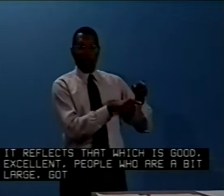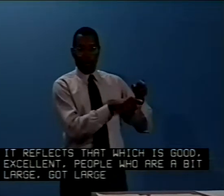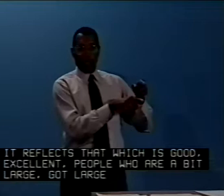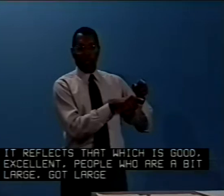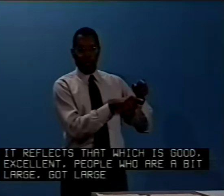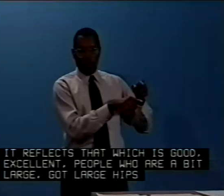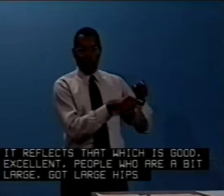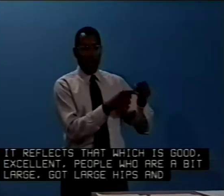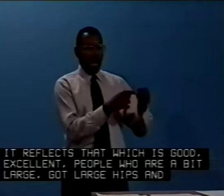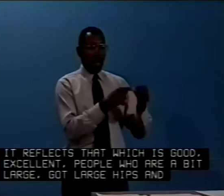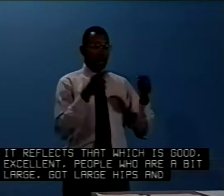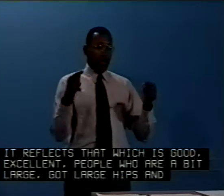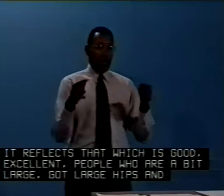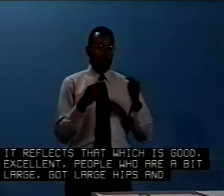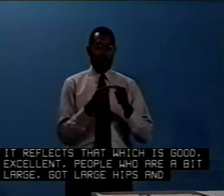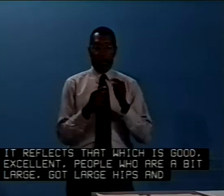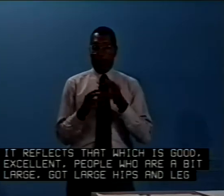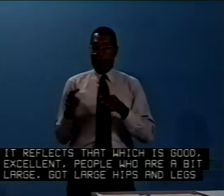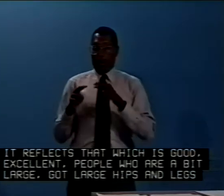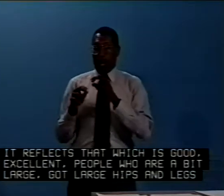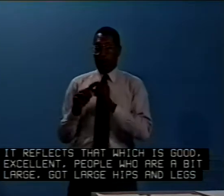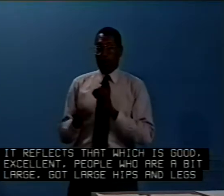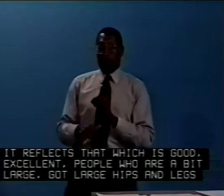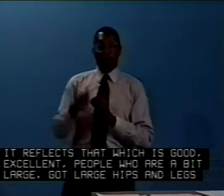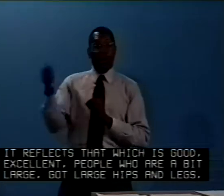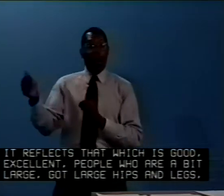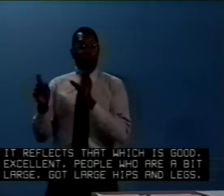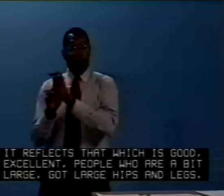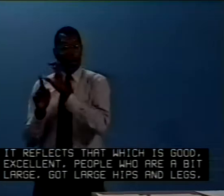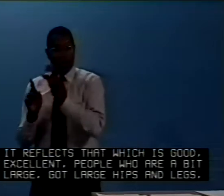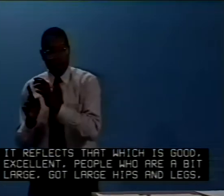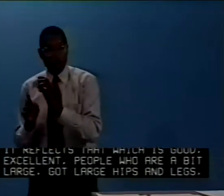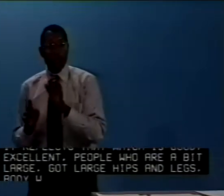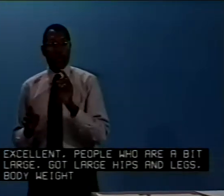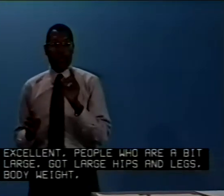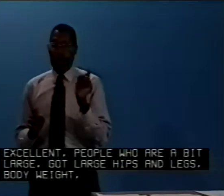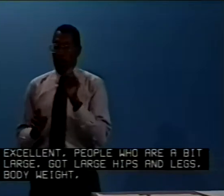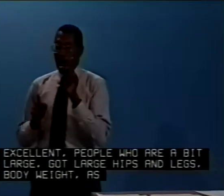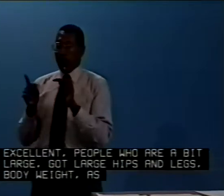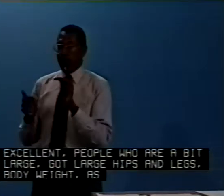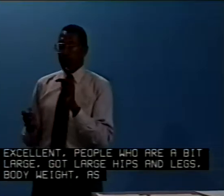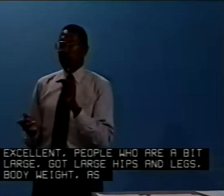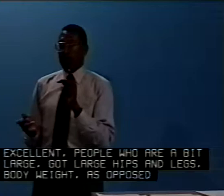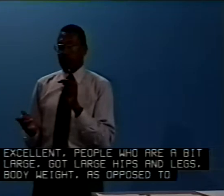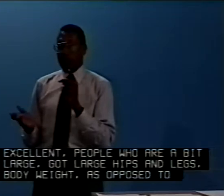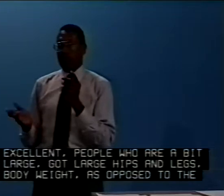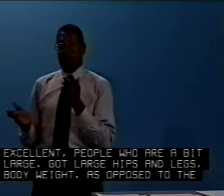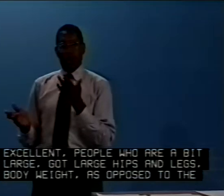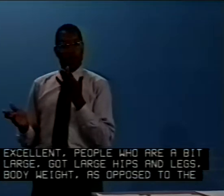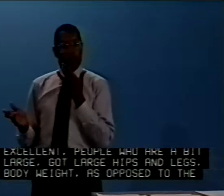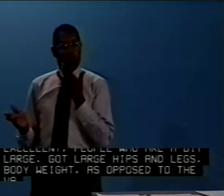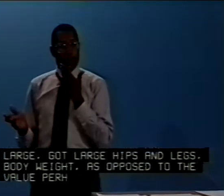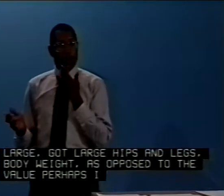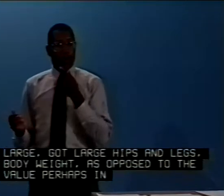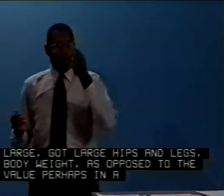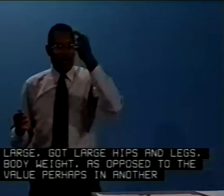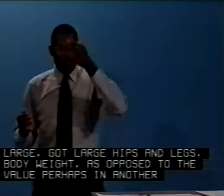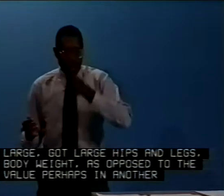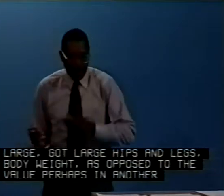have body weight, as opposed to the value perhaps in another culture where people prefer